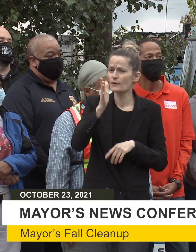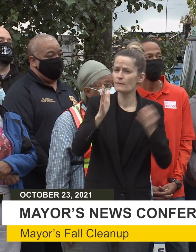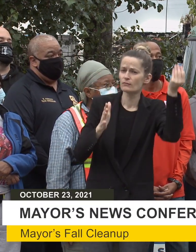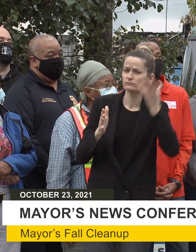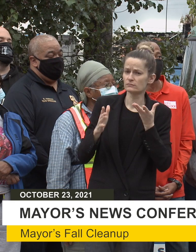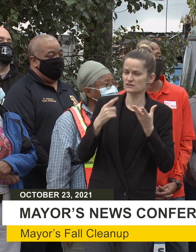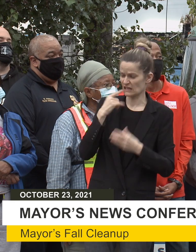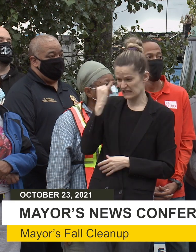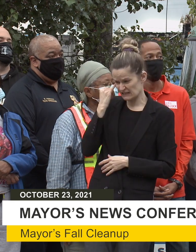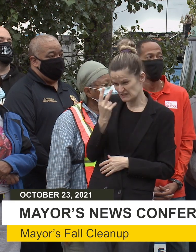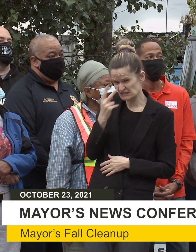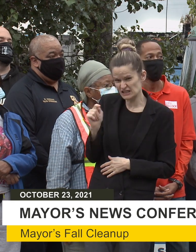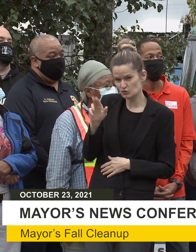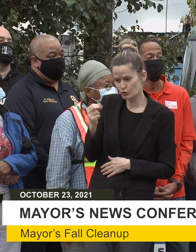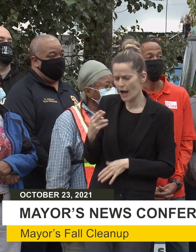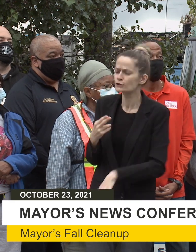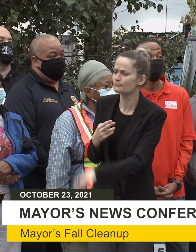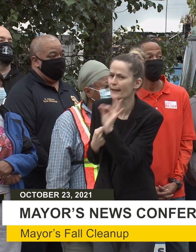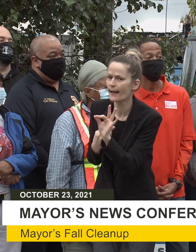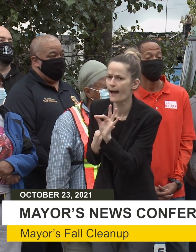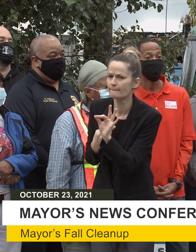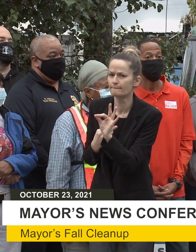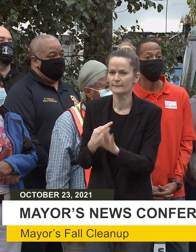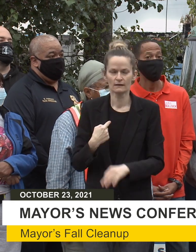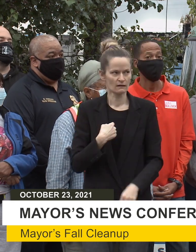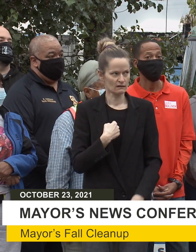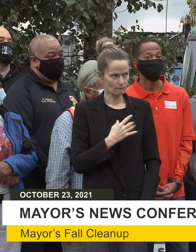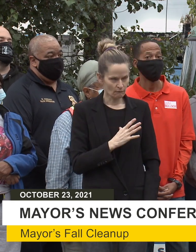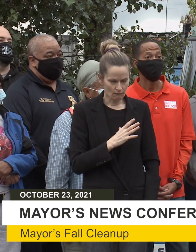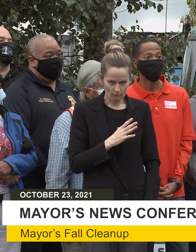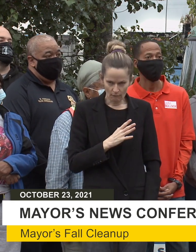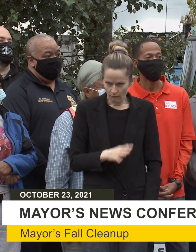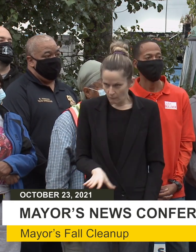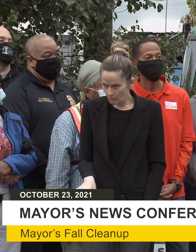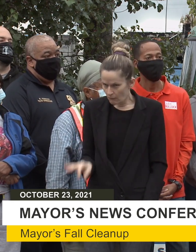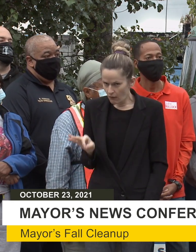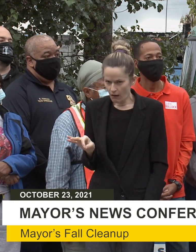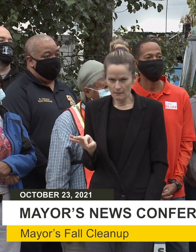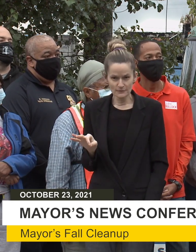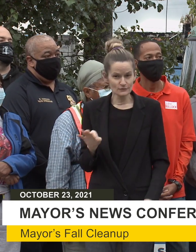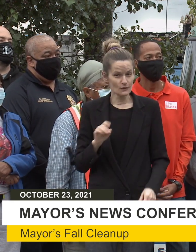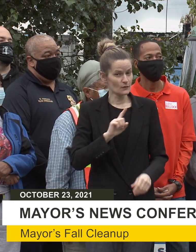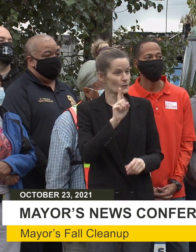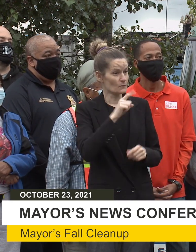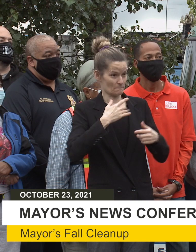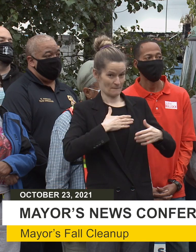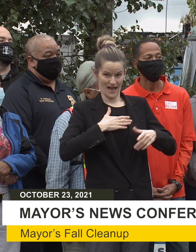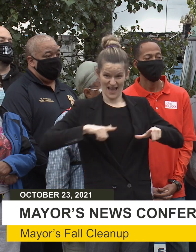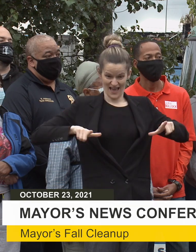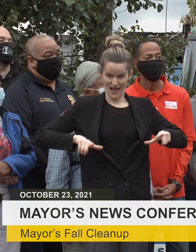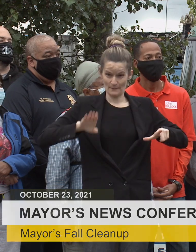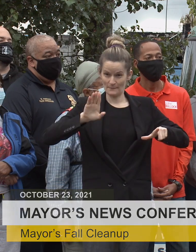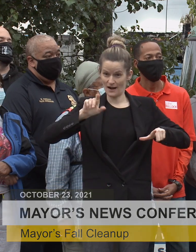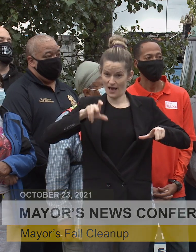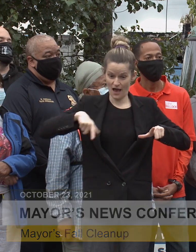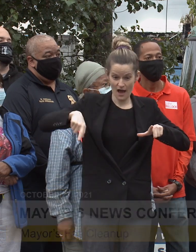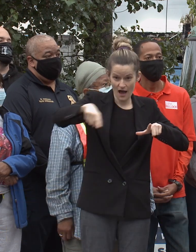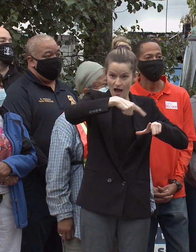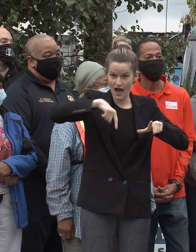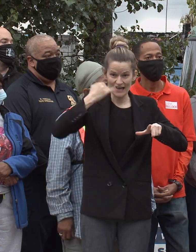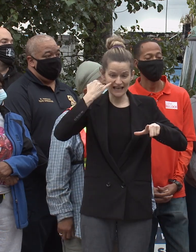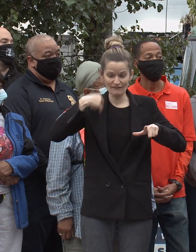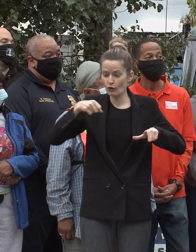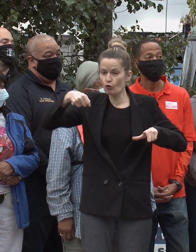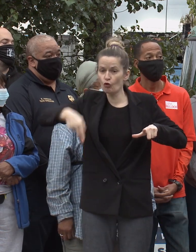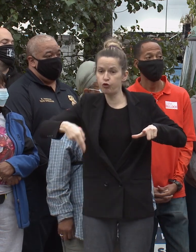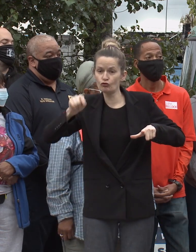piece of trash, pick it up. And I always had to pick it up. And then on our block on Lanville Street, if one of the kids dropped a piece of trash, anybody on the porch would